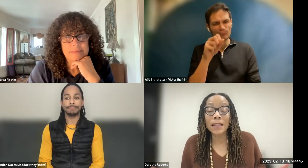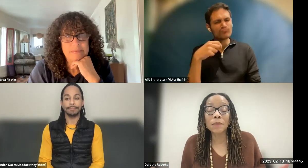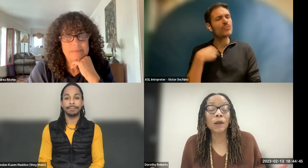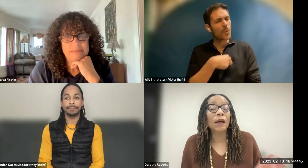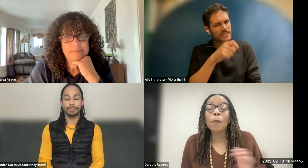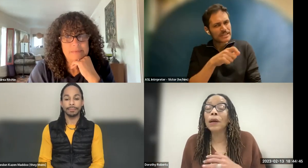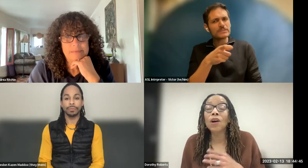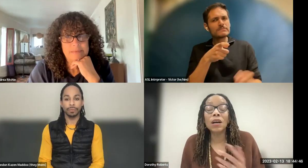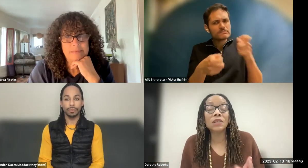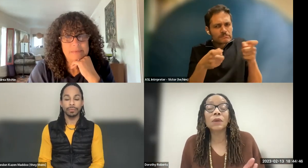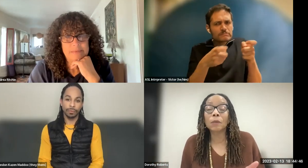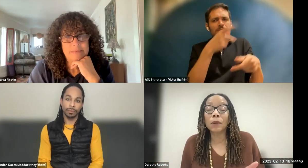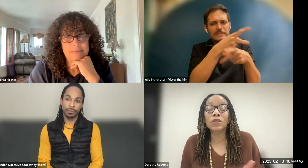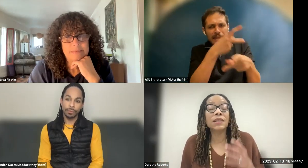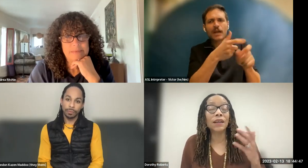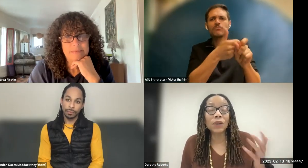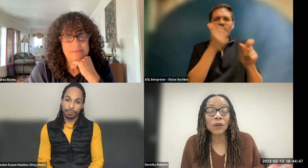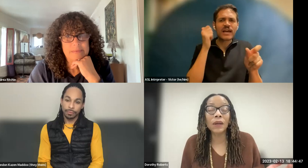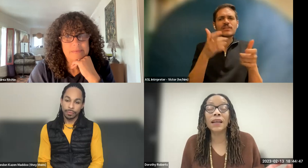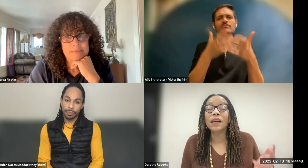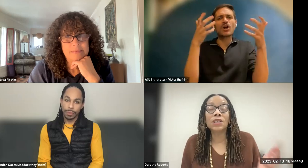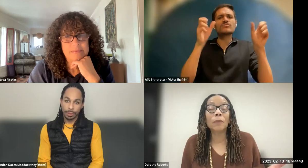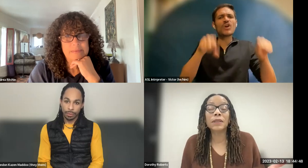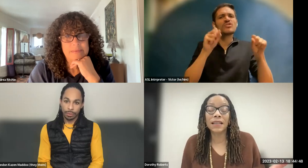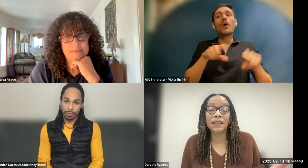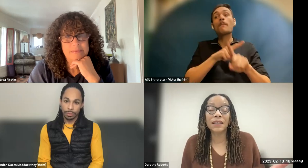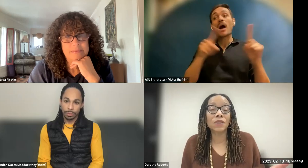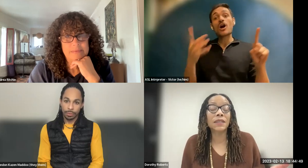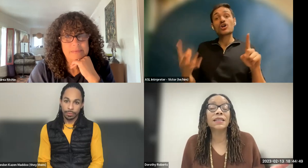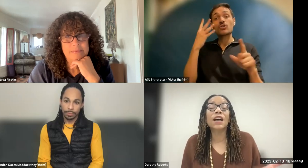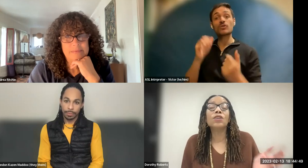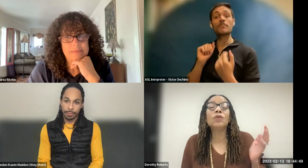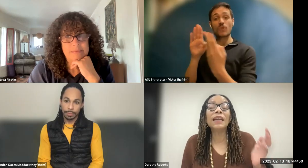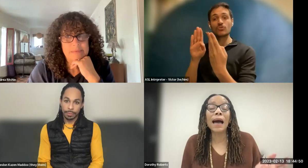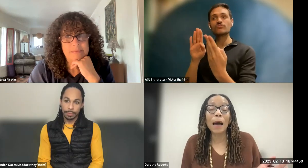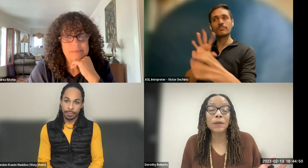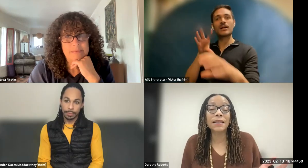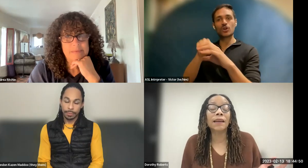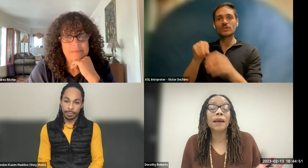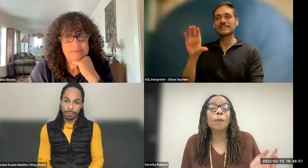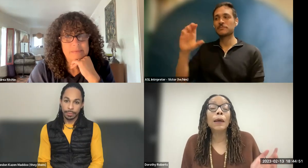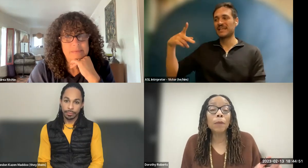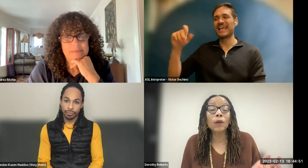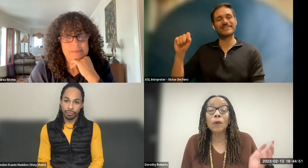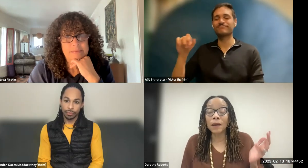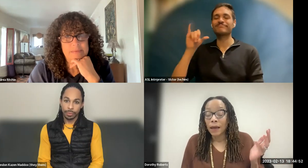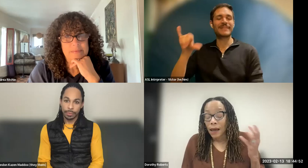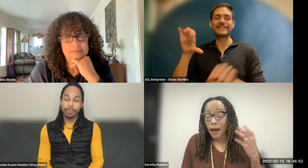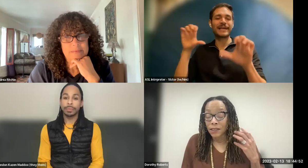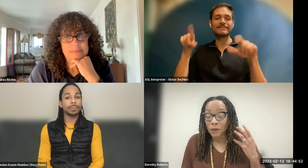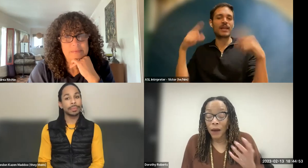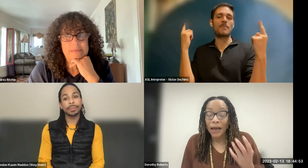as possible. But carceral approaches, including Child Protective Services, do the opposite. People who